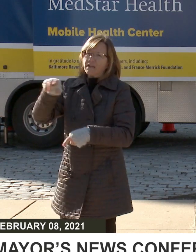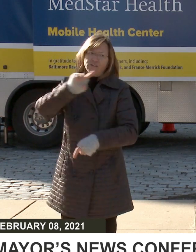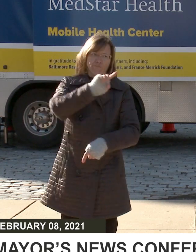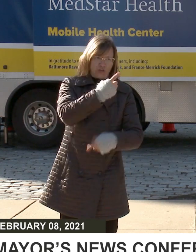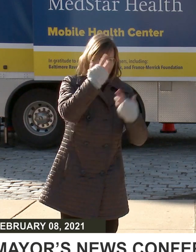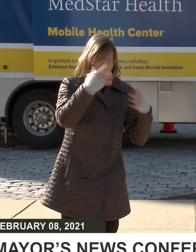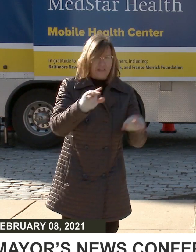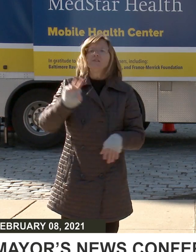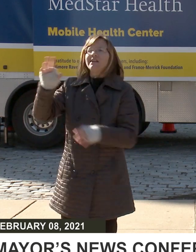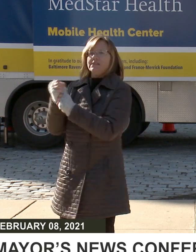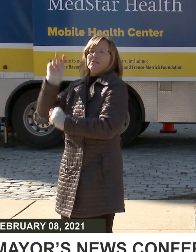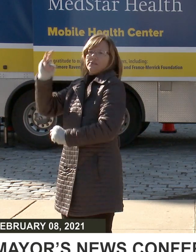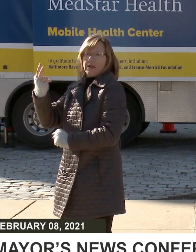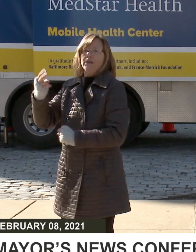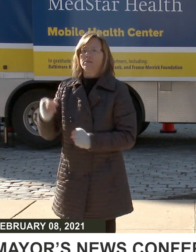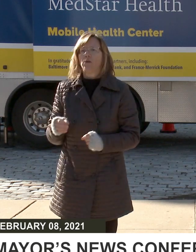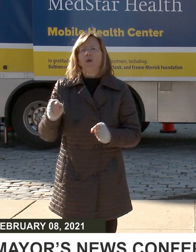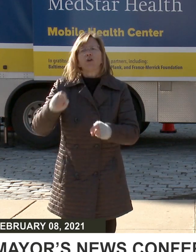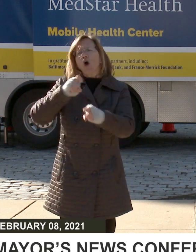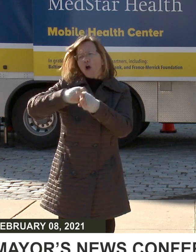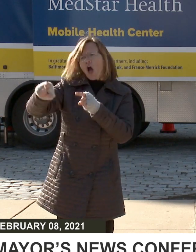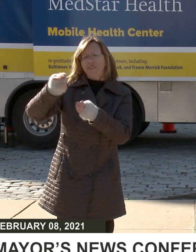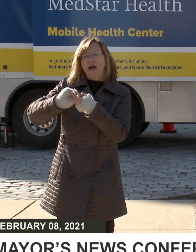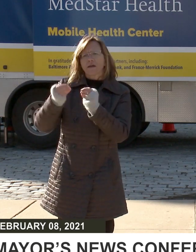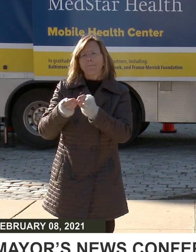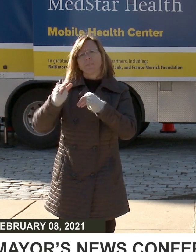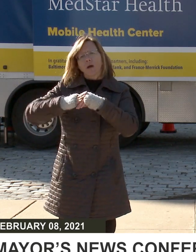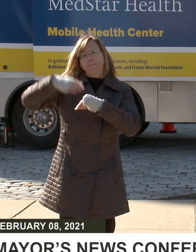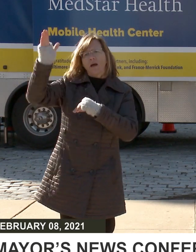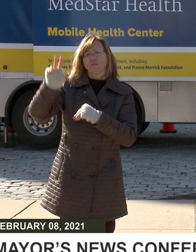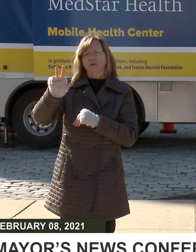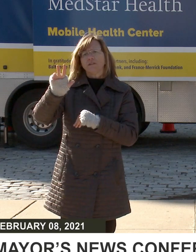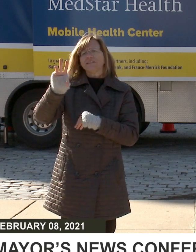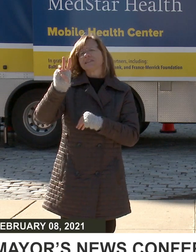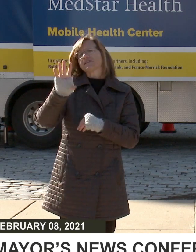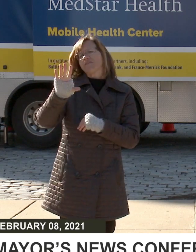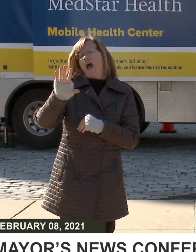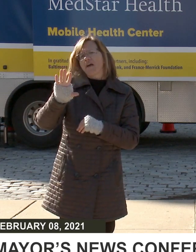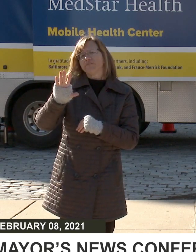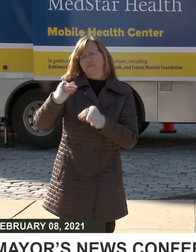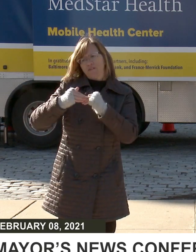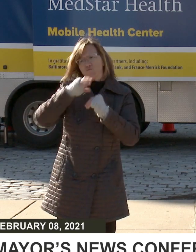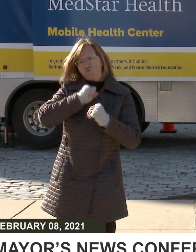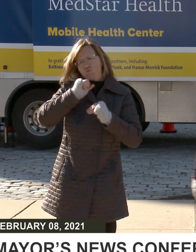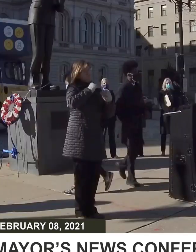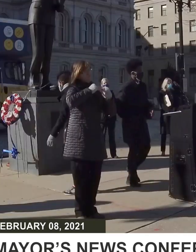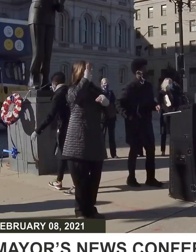410-396-2273, if they're older than 65 and need support pre-registering for a vaccine.